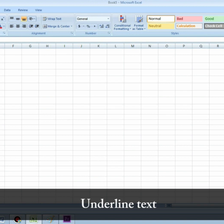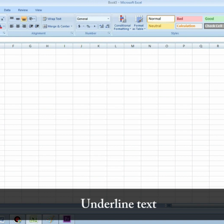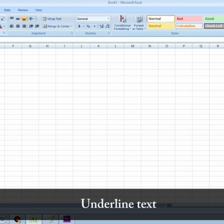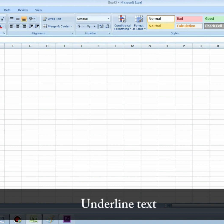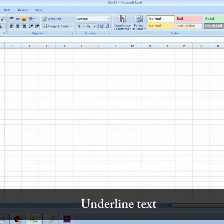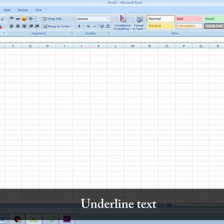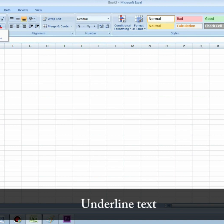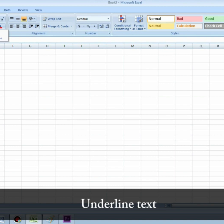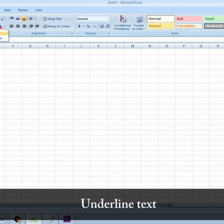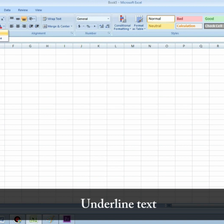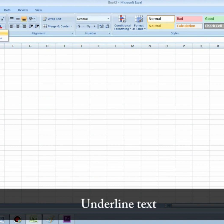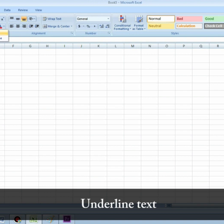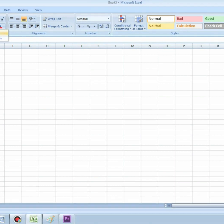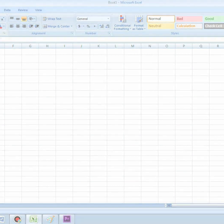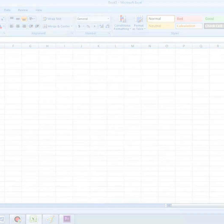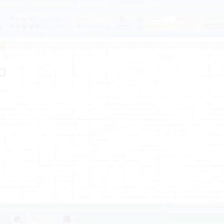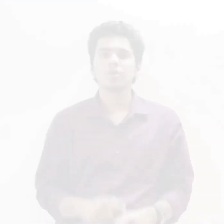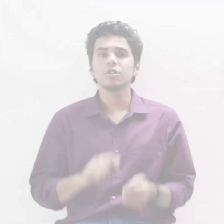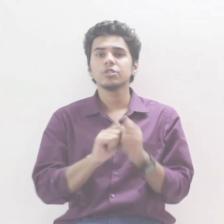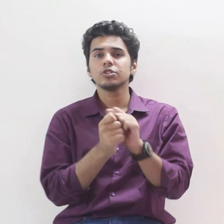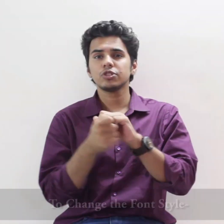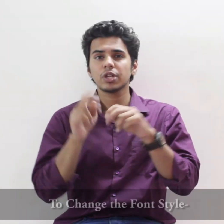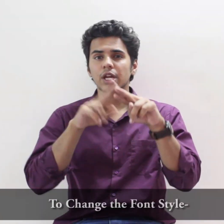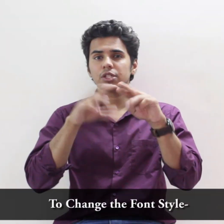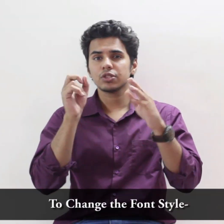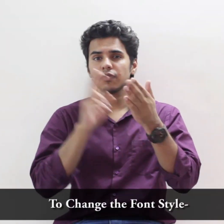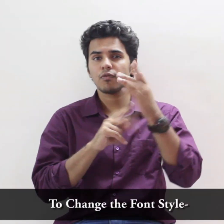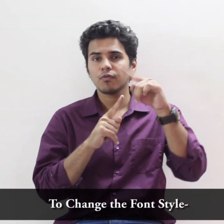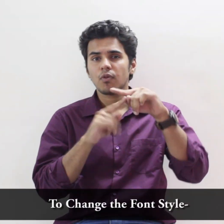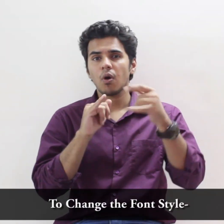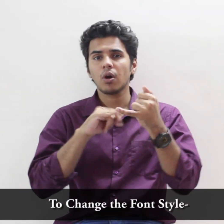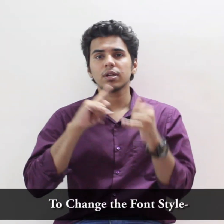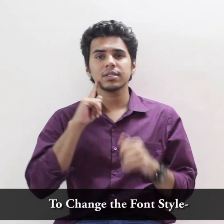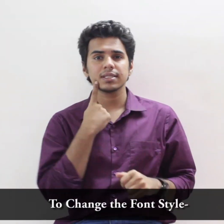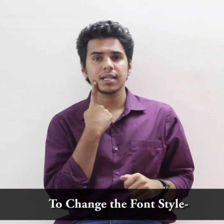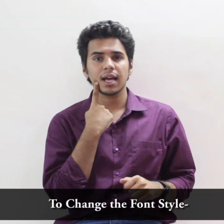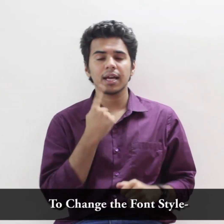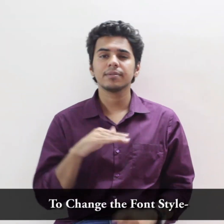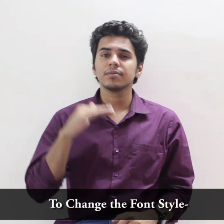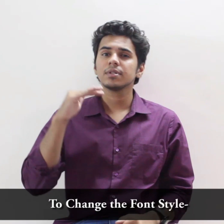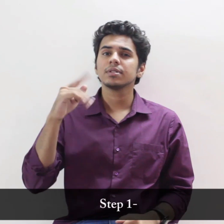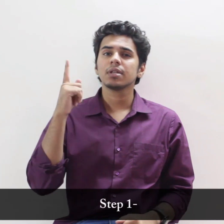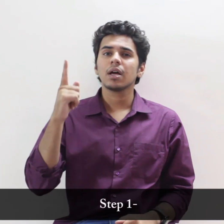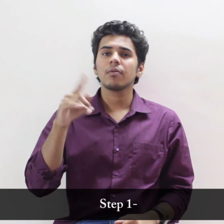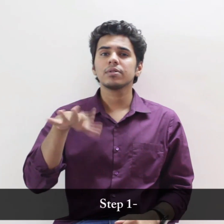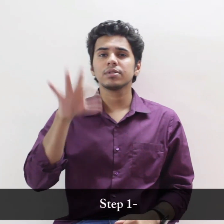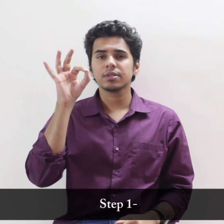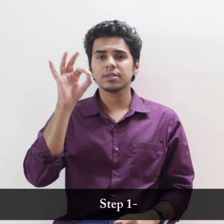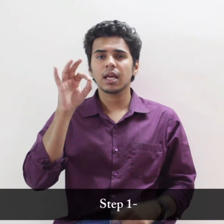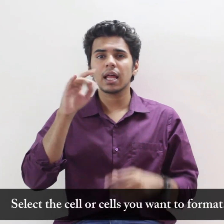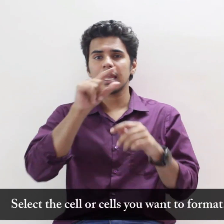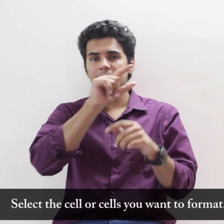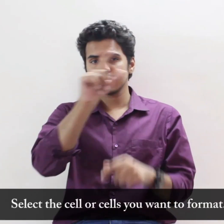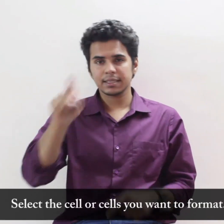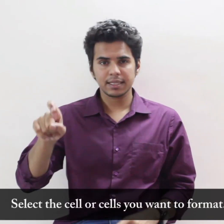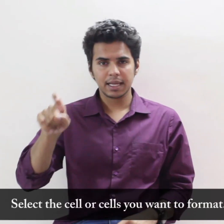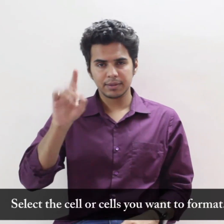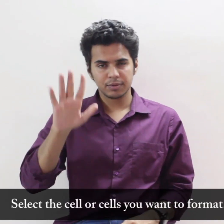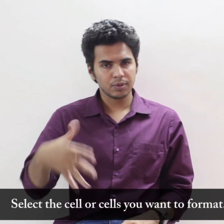To change the font style, Step 1. Select the cell